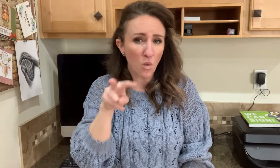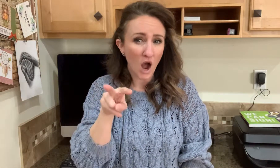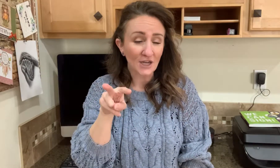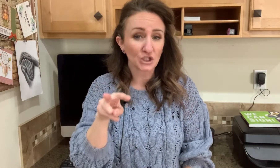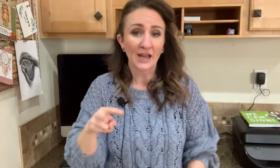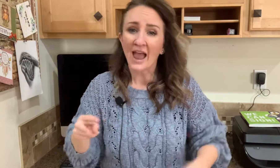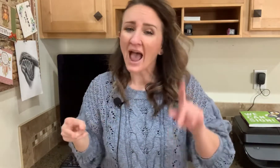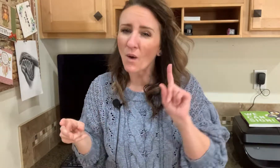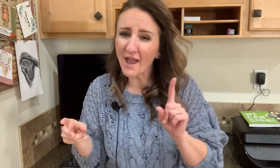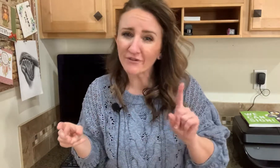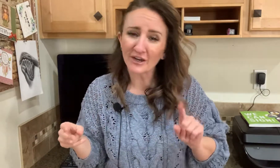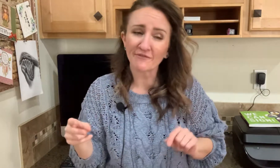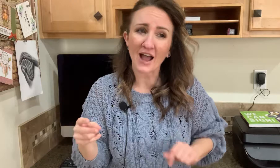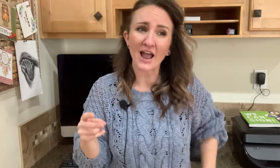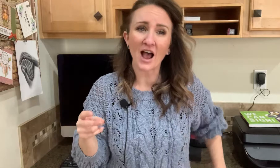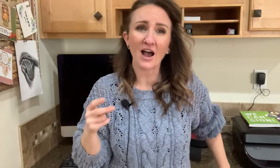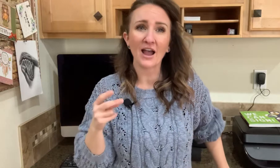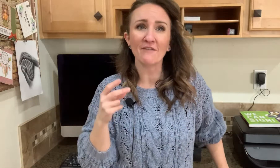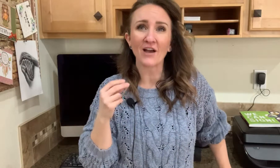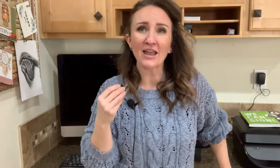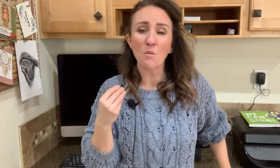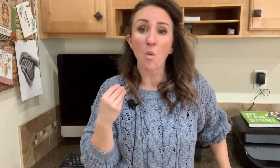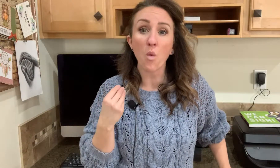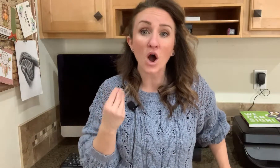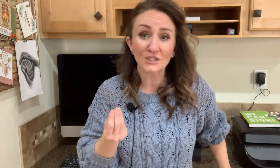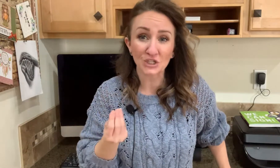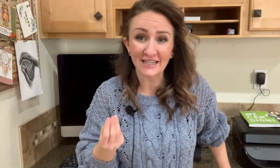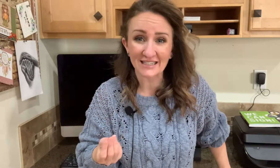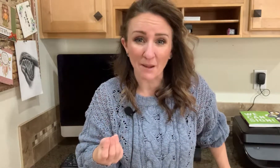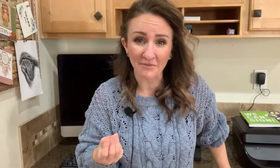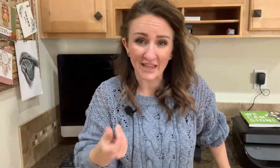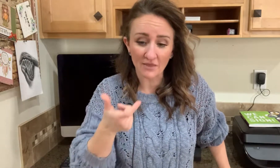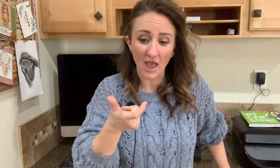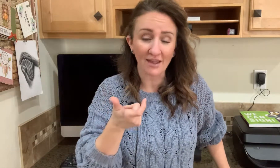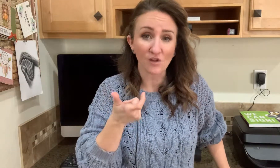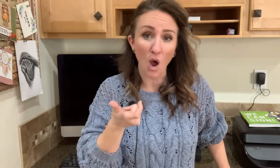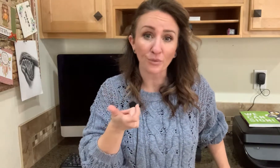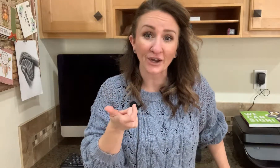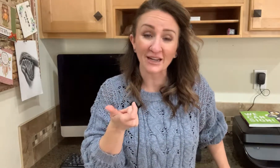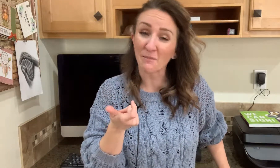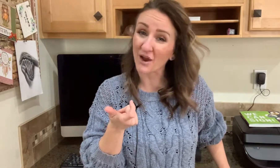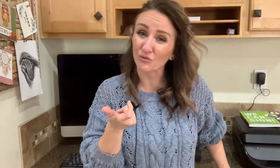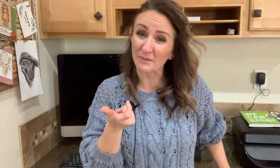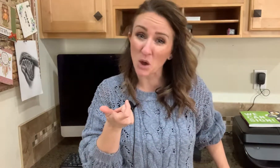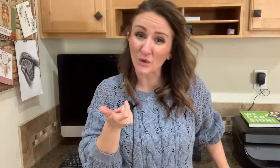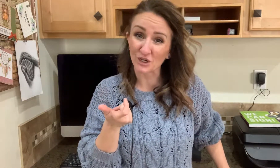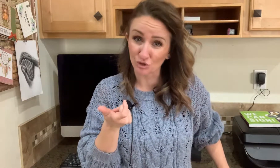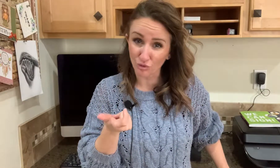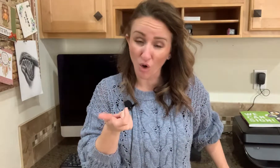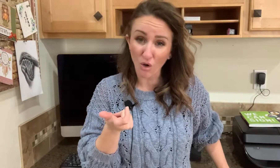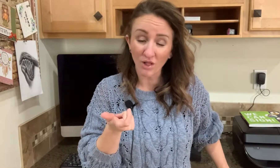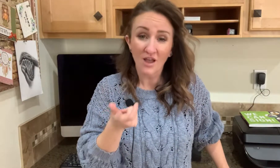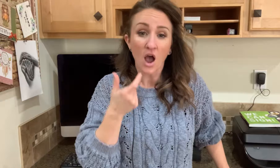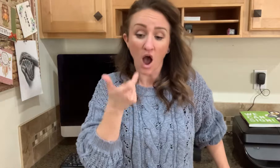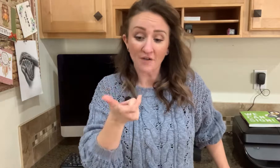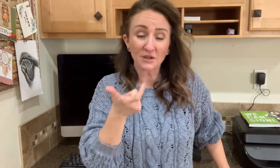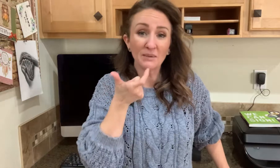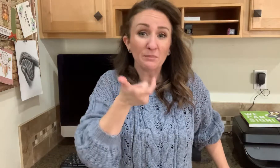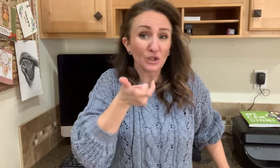watch. However, if I am watching something that is operated by a remote control, often people use